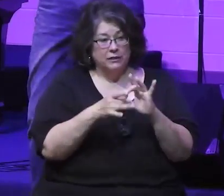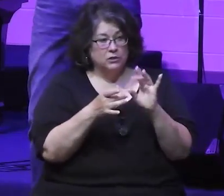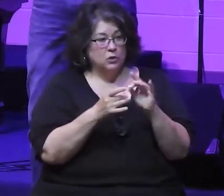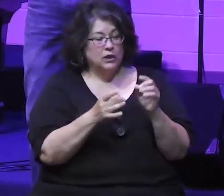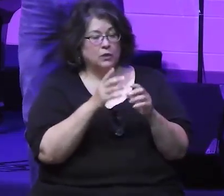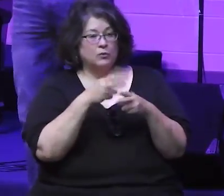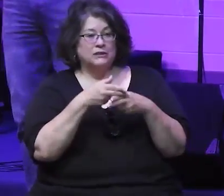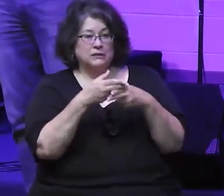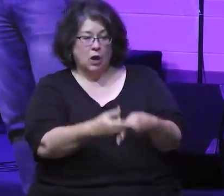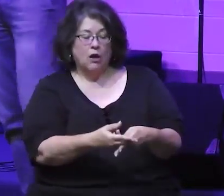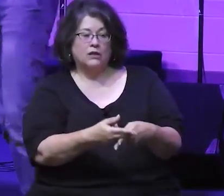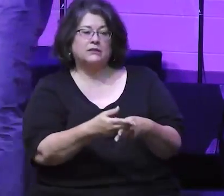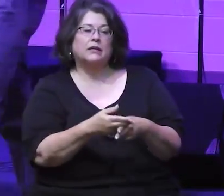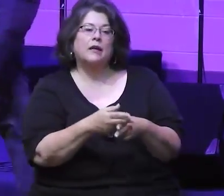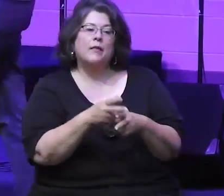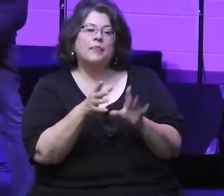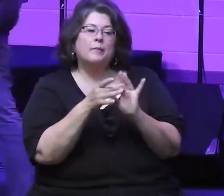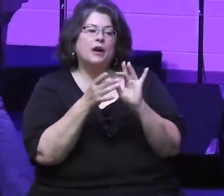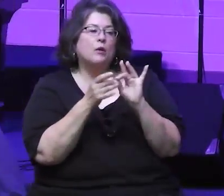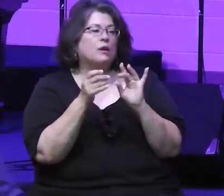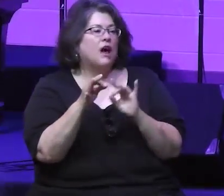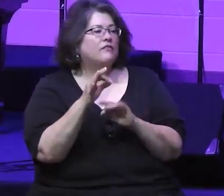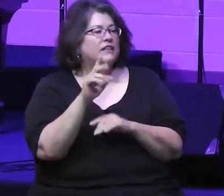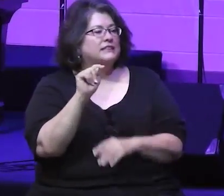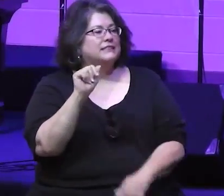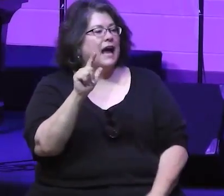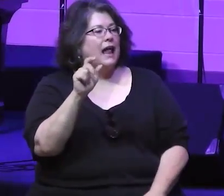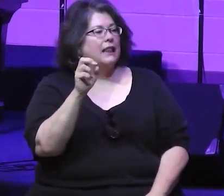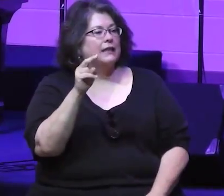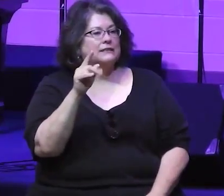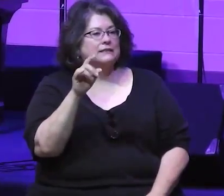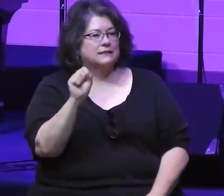75 pounds. And so in the way that we would